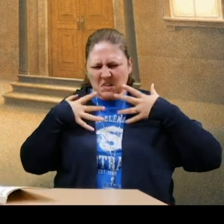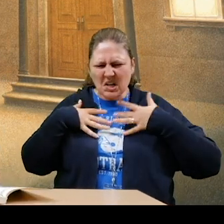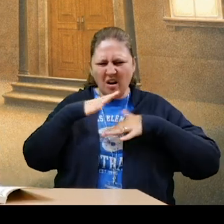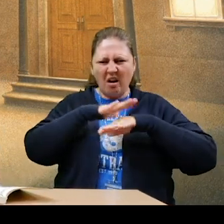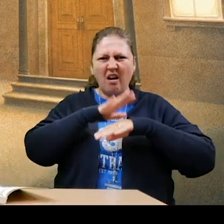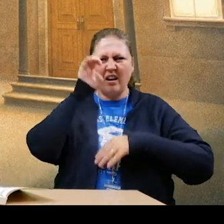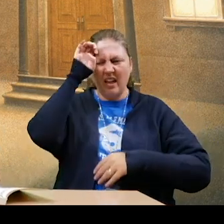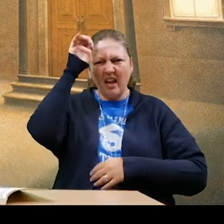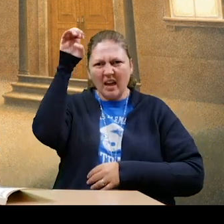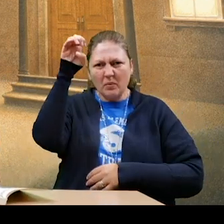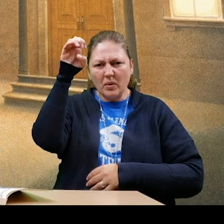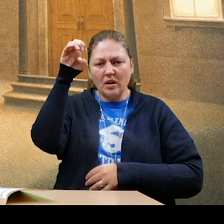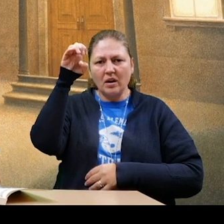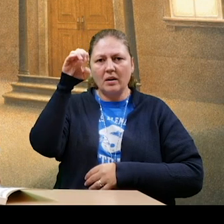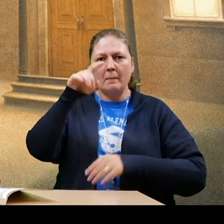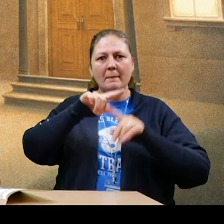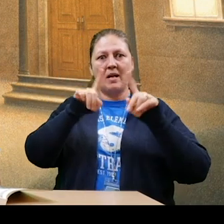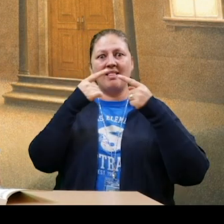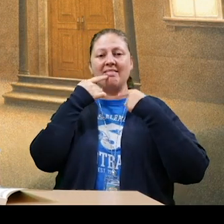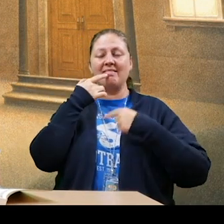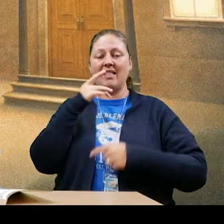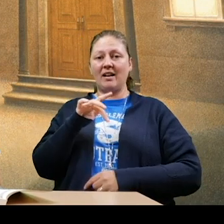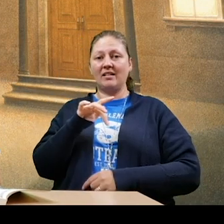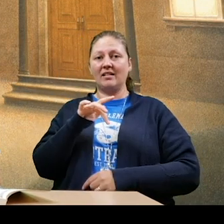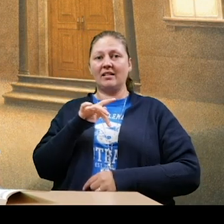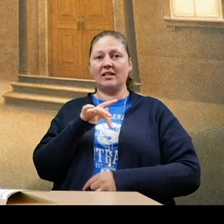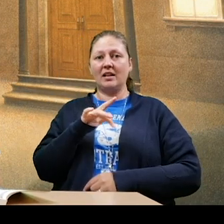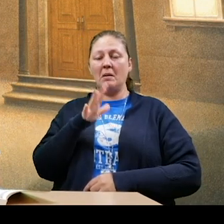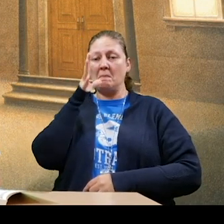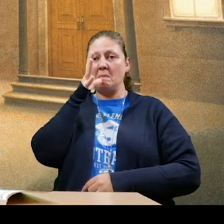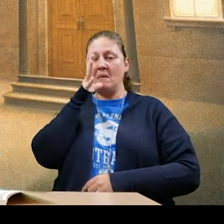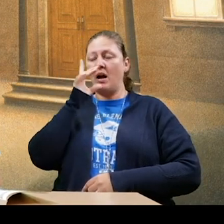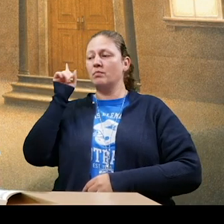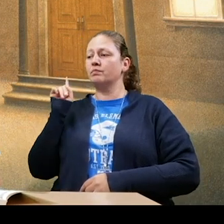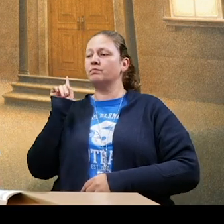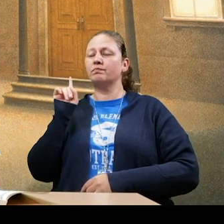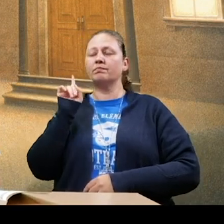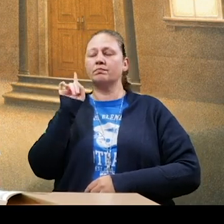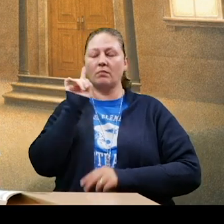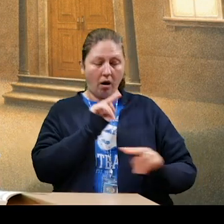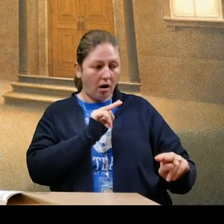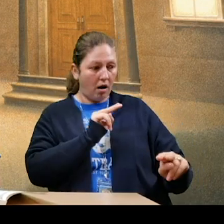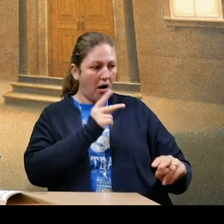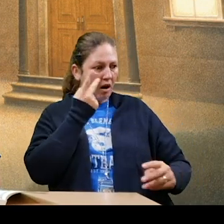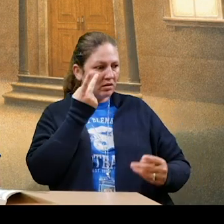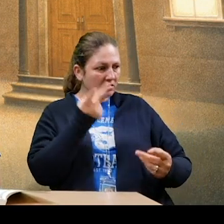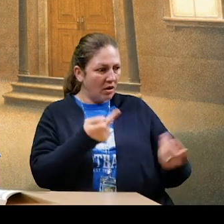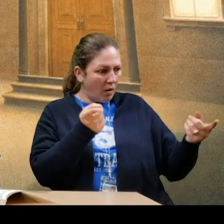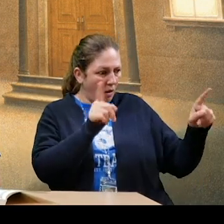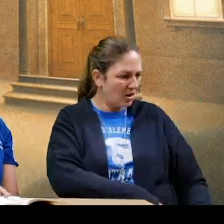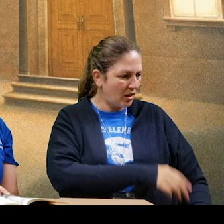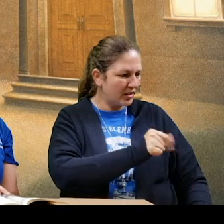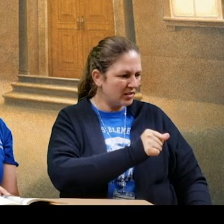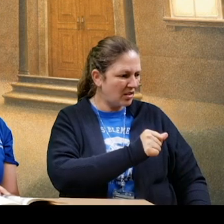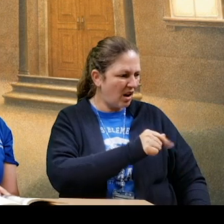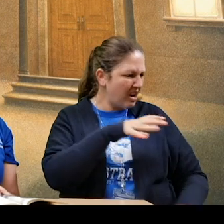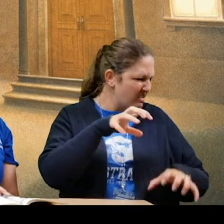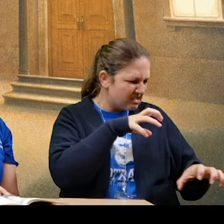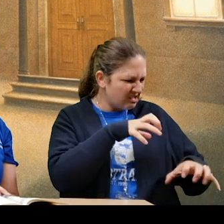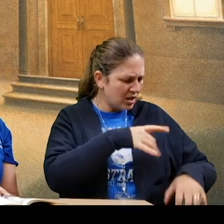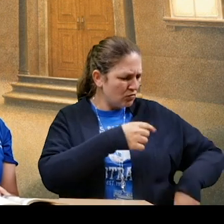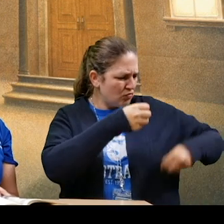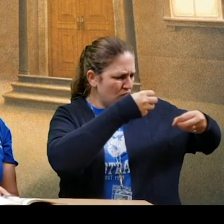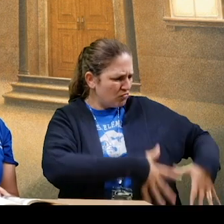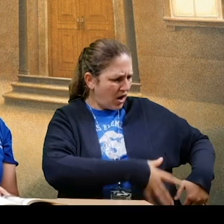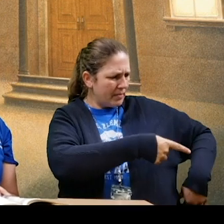drooling. Fortunately, Abilene's mother walked past the dining room and witnessed Edward's suffering. "Drop